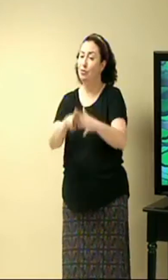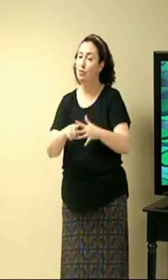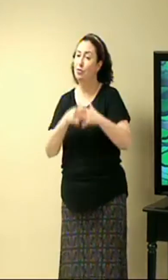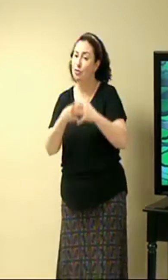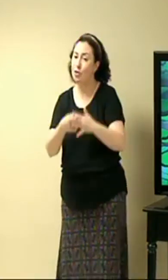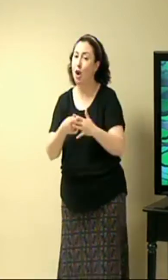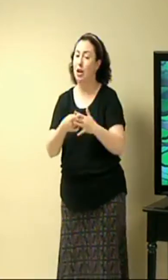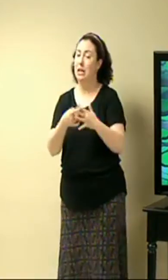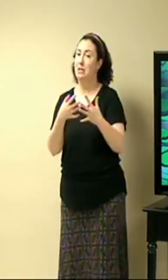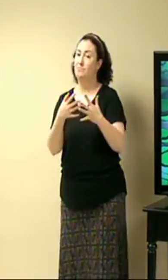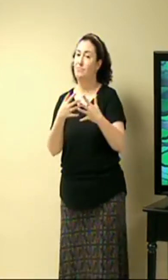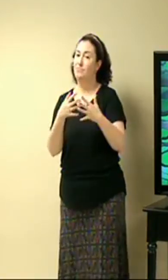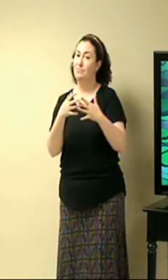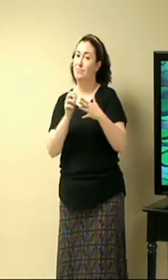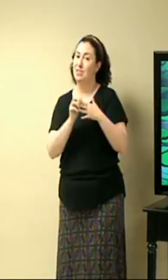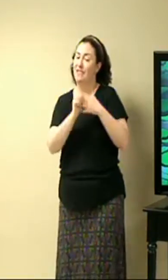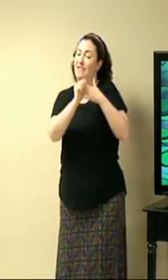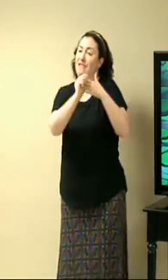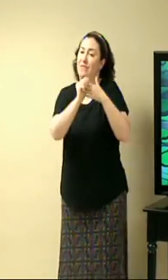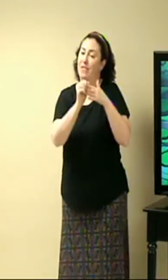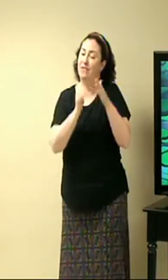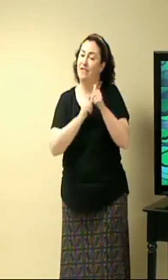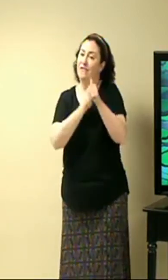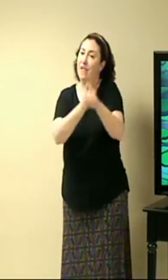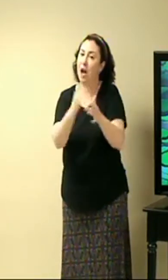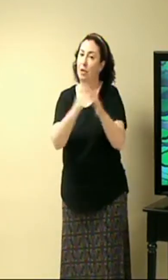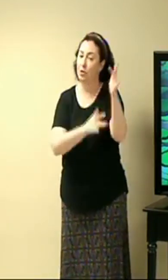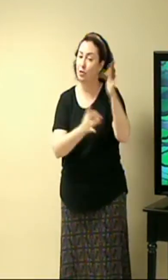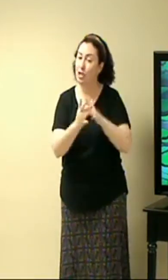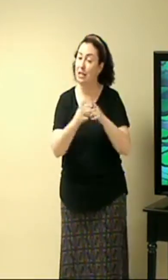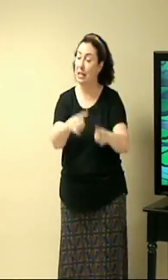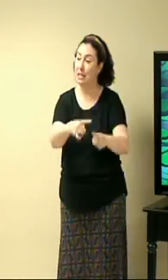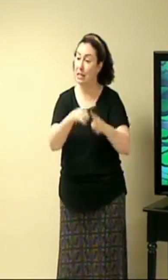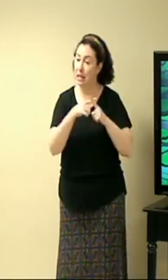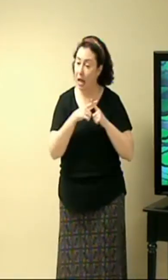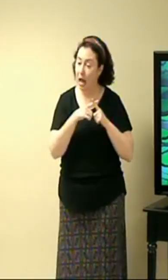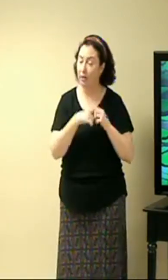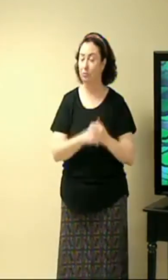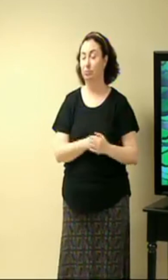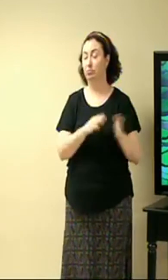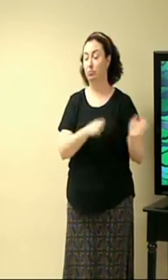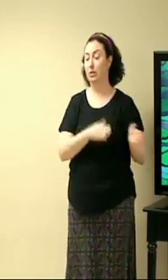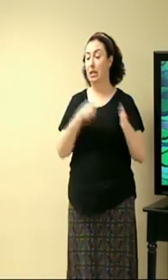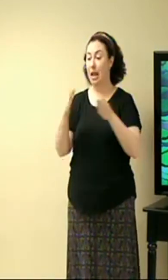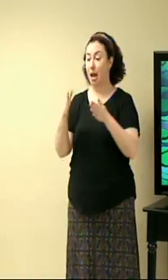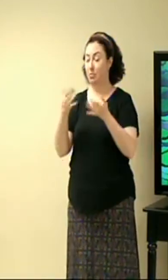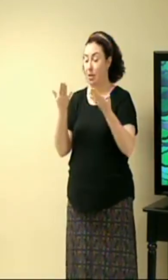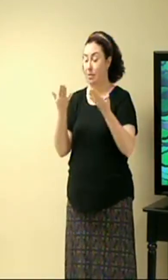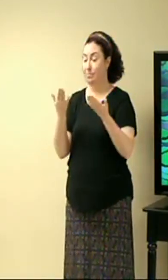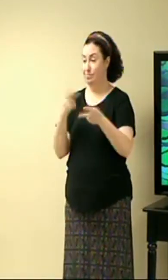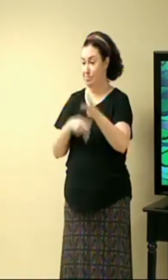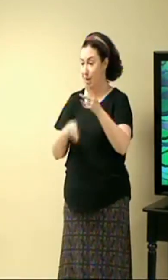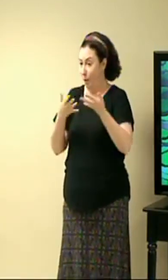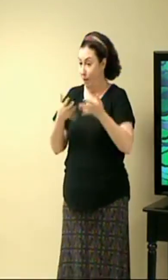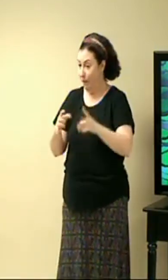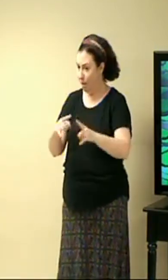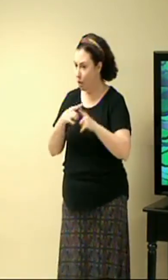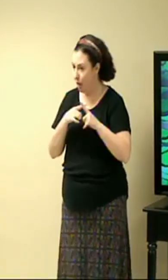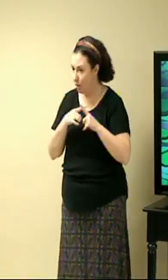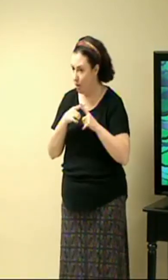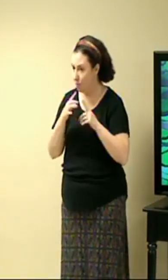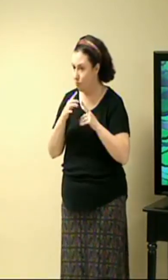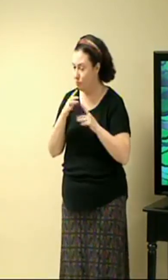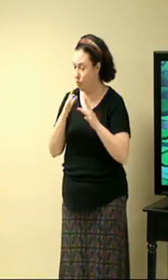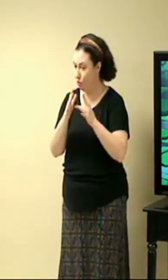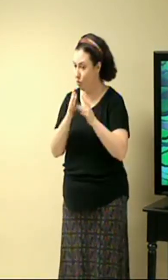Jesus. Put your faith in Jesus. But let me speak to the Christians, because we need this as well. As a pastor, I'll be the first